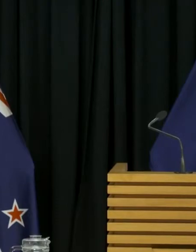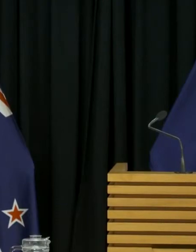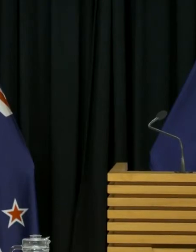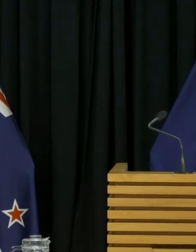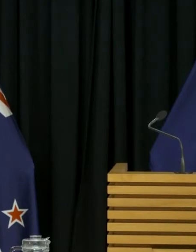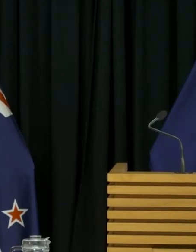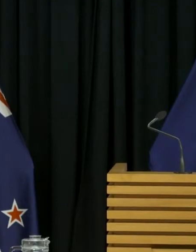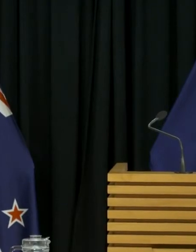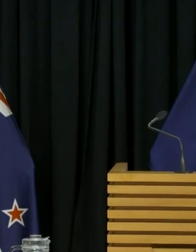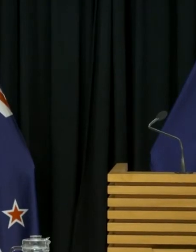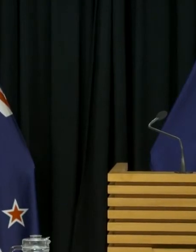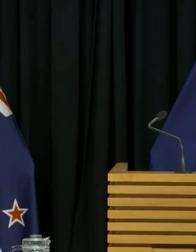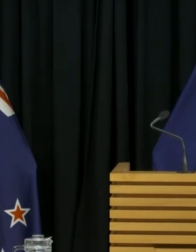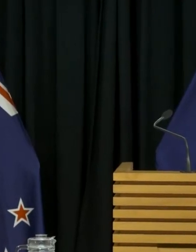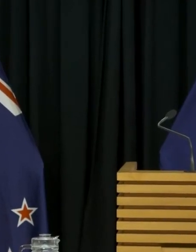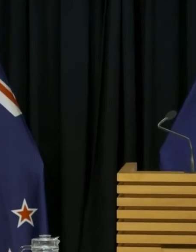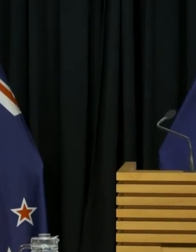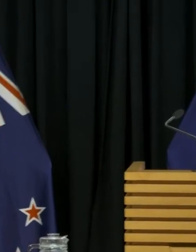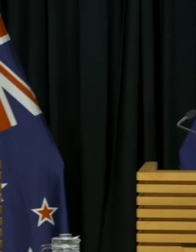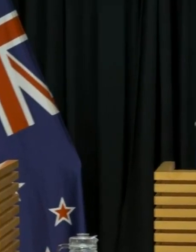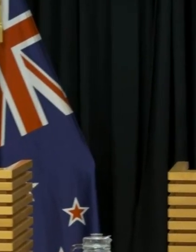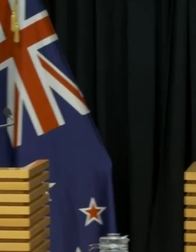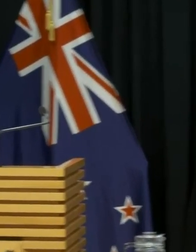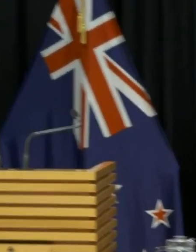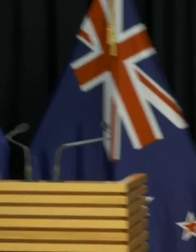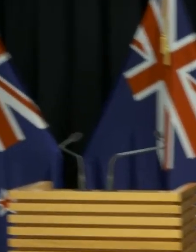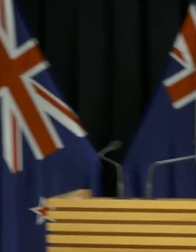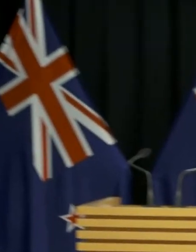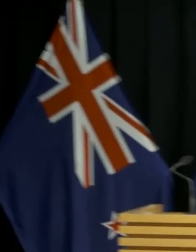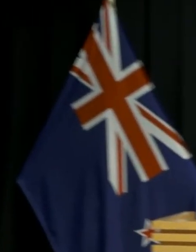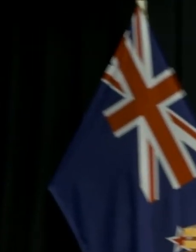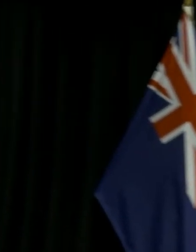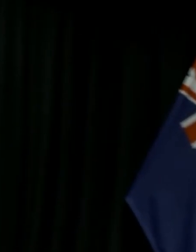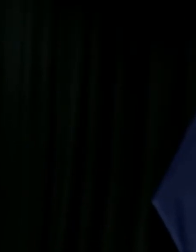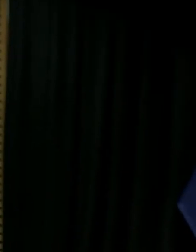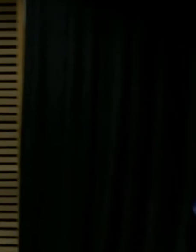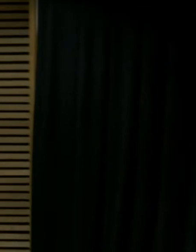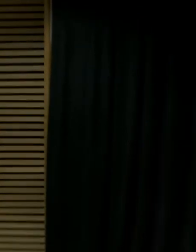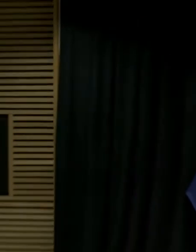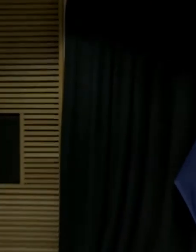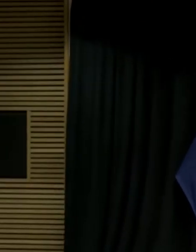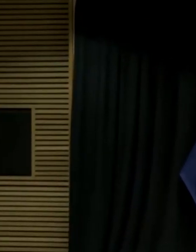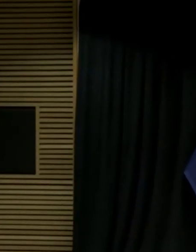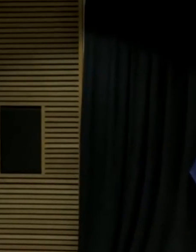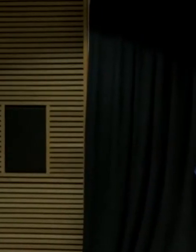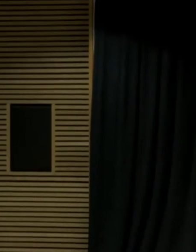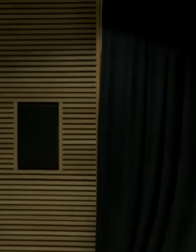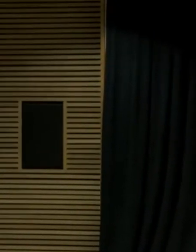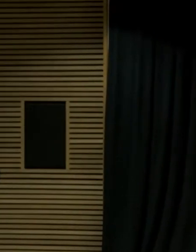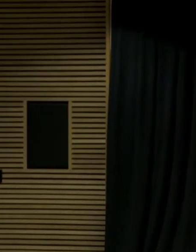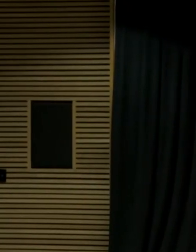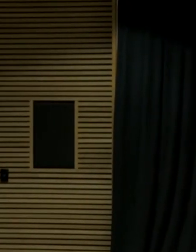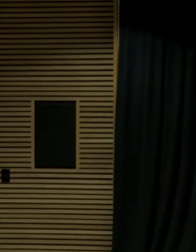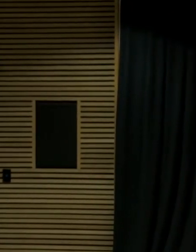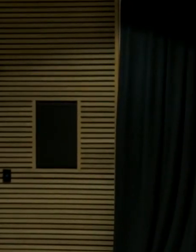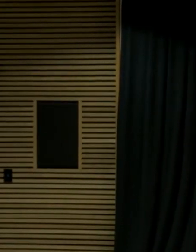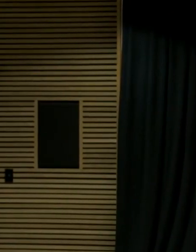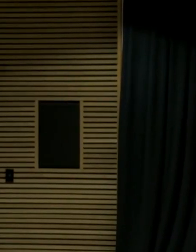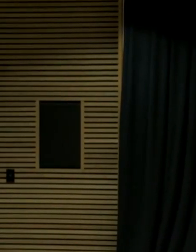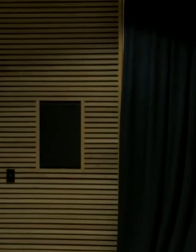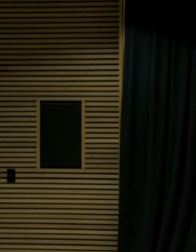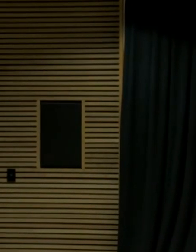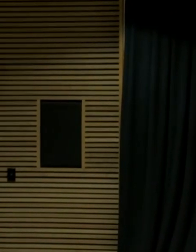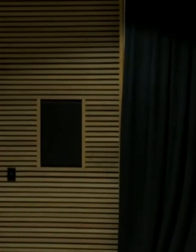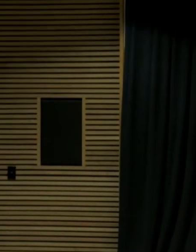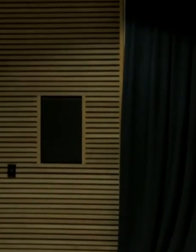tēnei. 1,000 early childhood teachers are unhappy with the centres they work in, describing them as noisy and